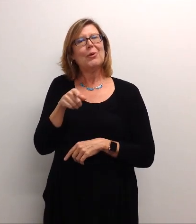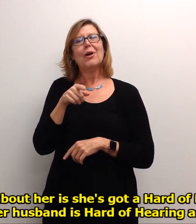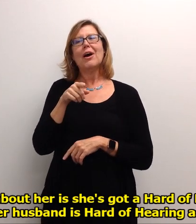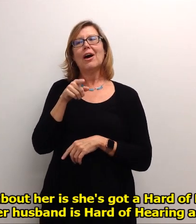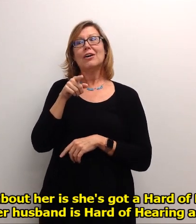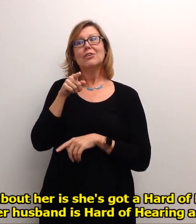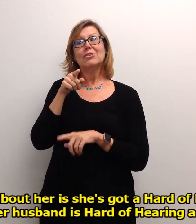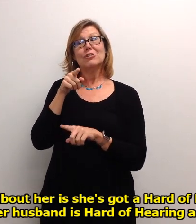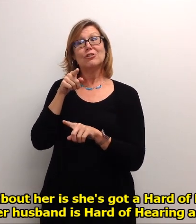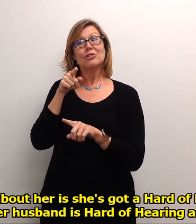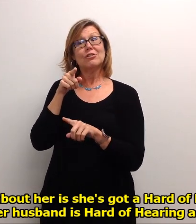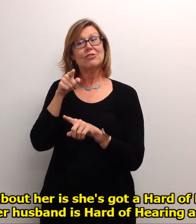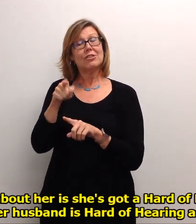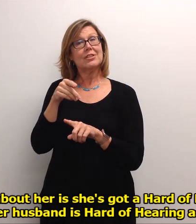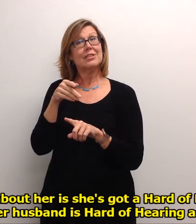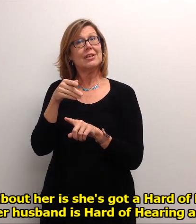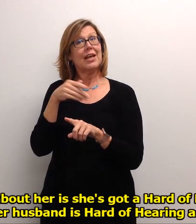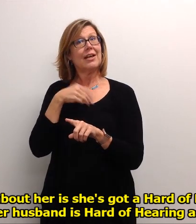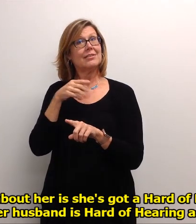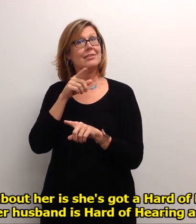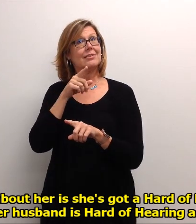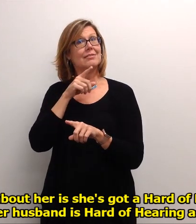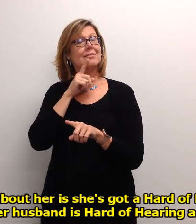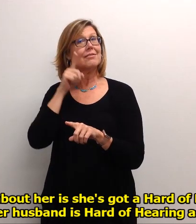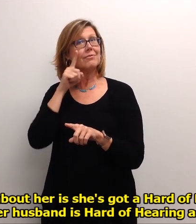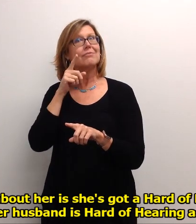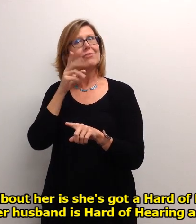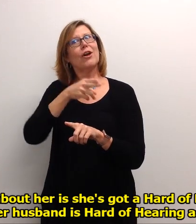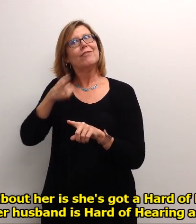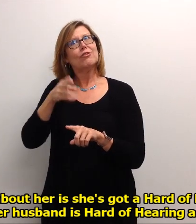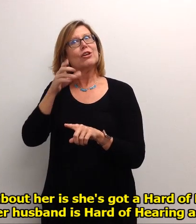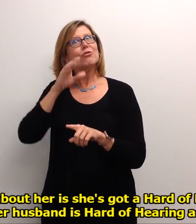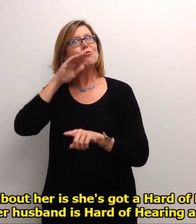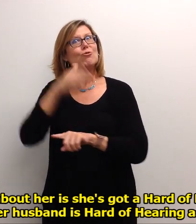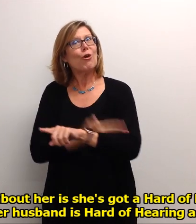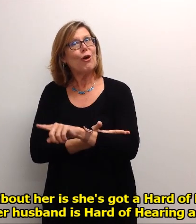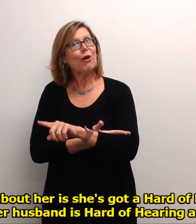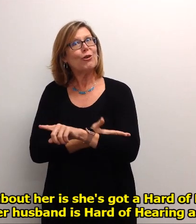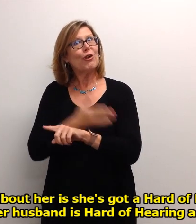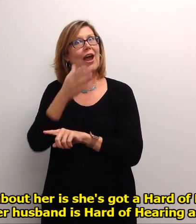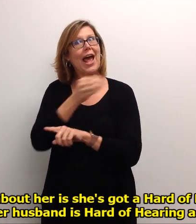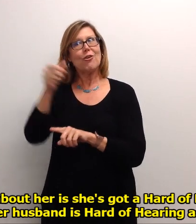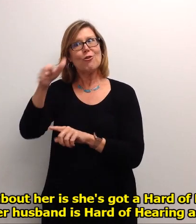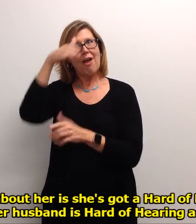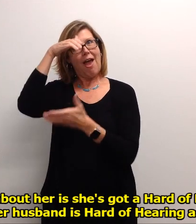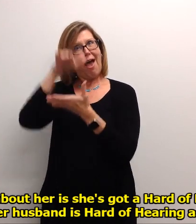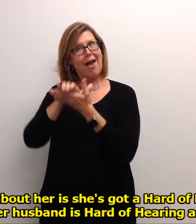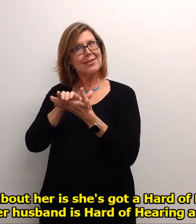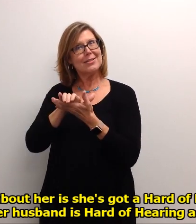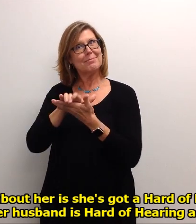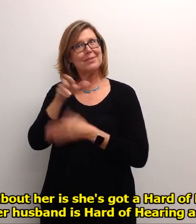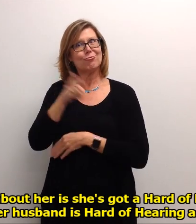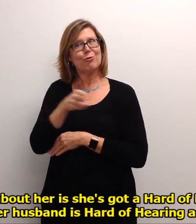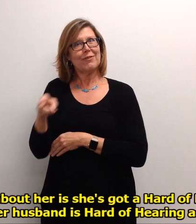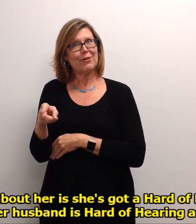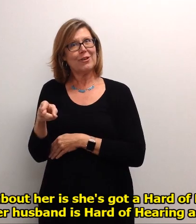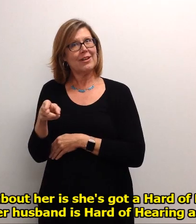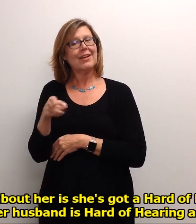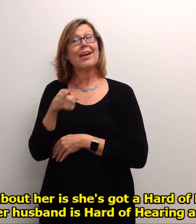So what's great about her is she's got a hard of hearing daughter, and her husband is hard of